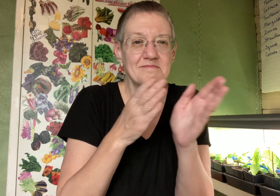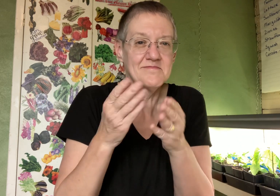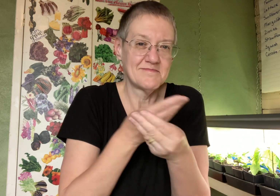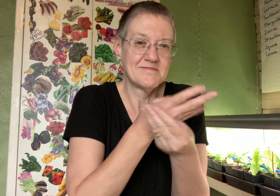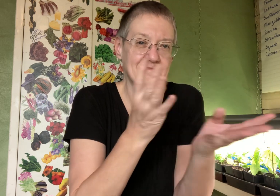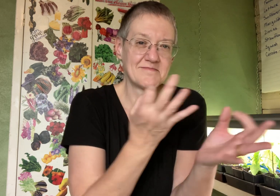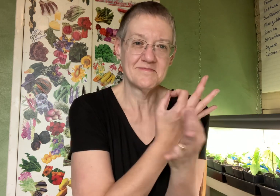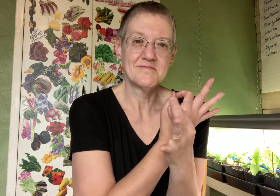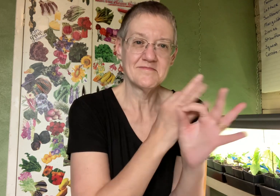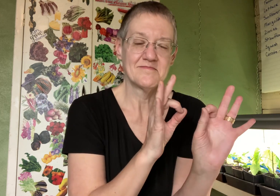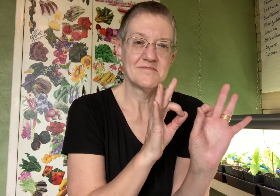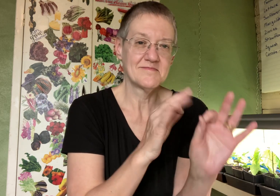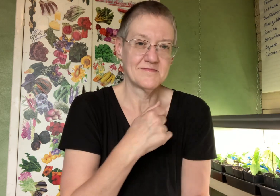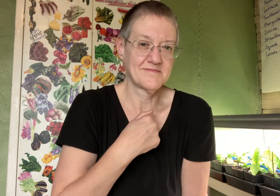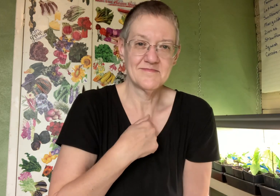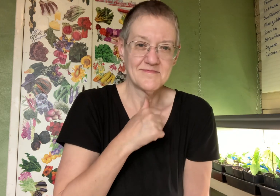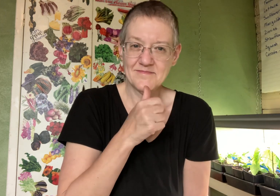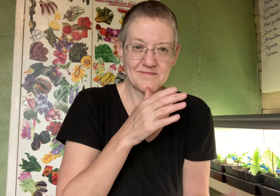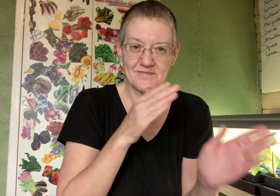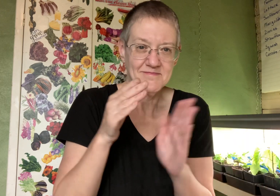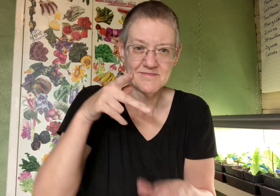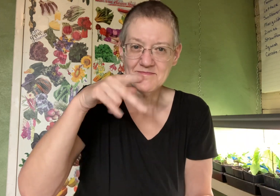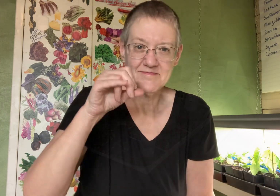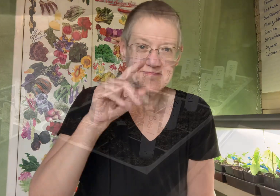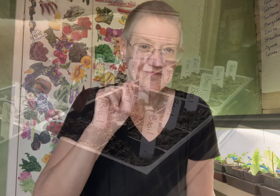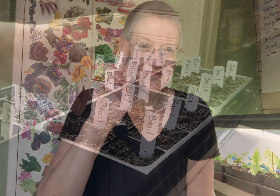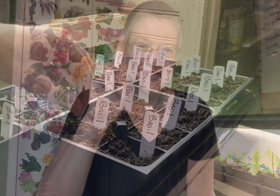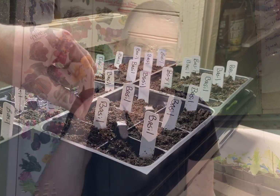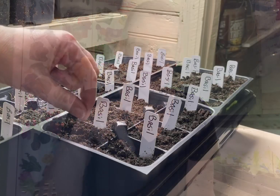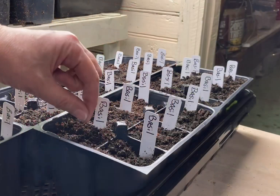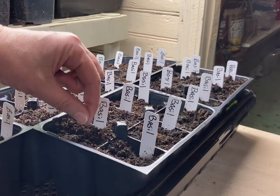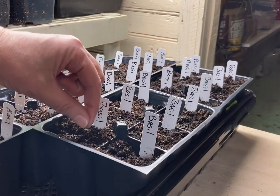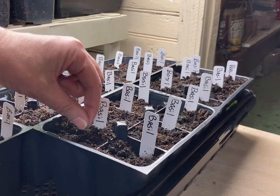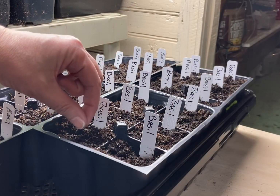is full. Plus, I plan to give most of these away, so I don't plan to pot them up.